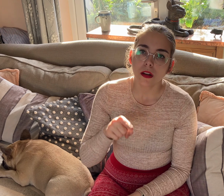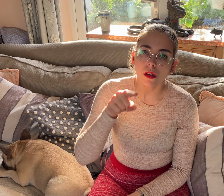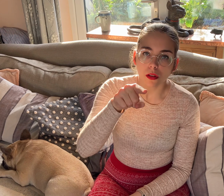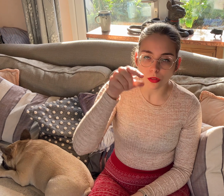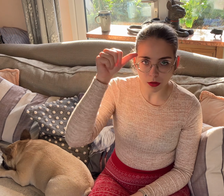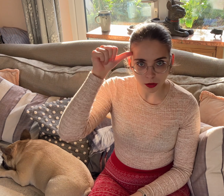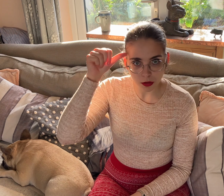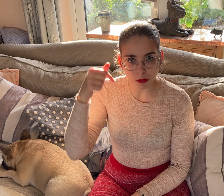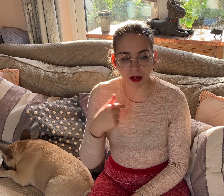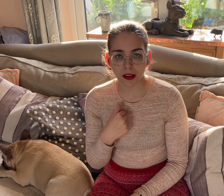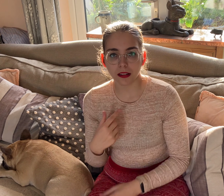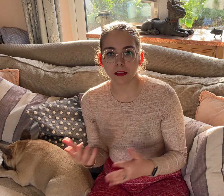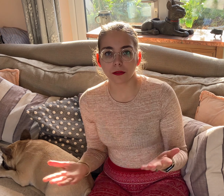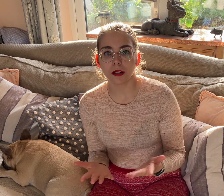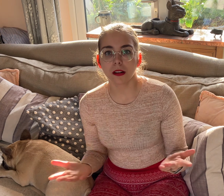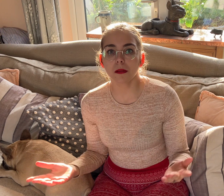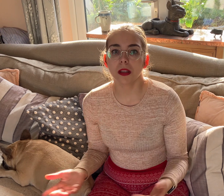You know where to find me.